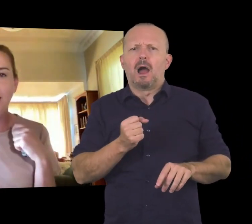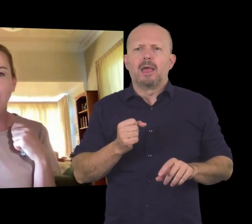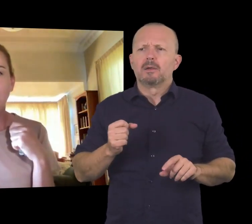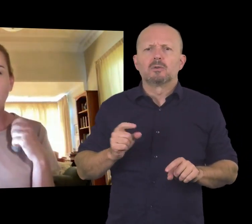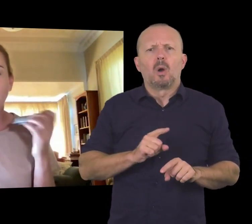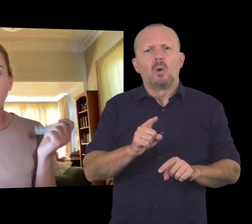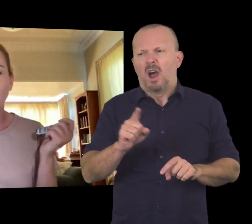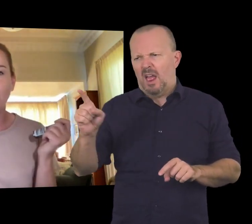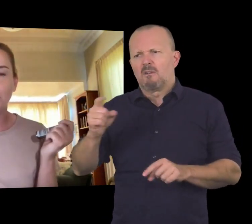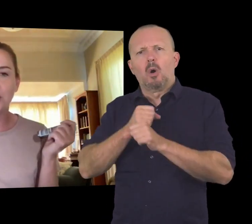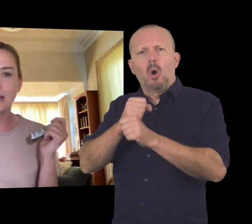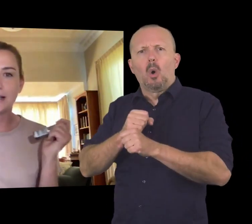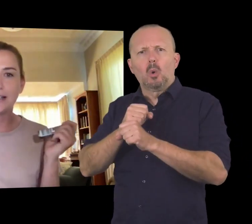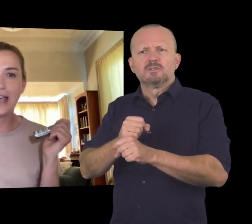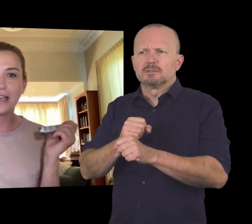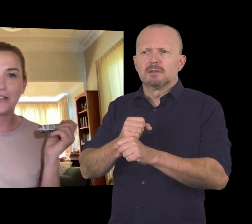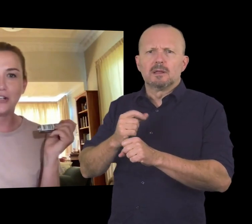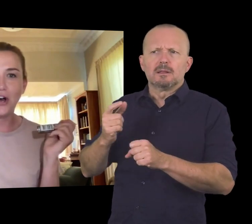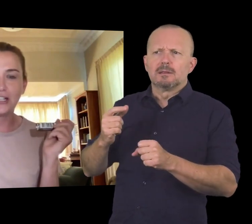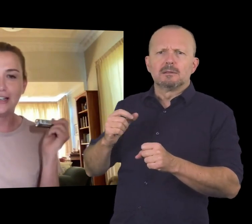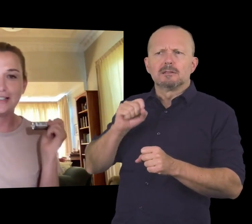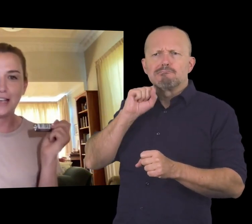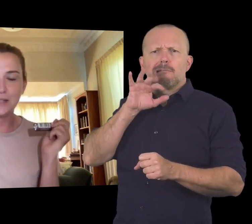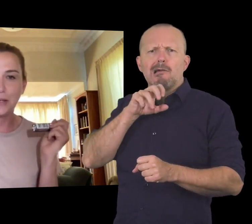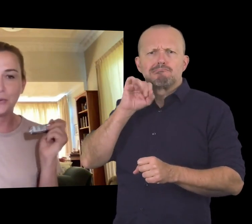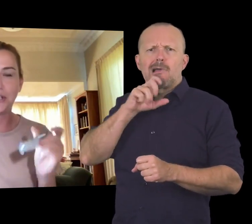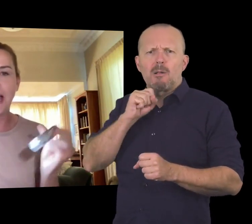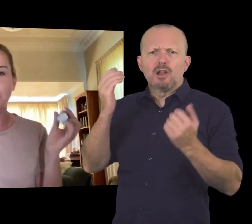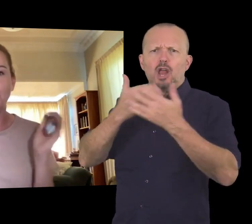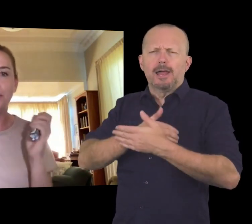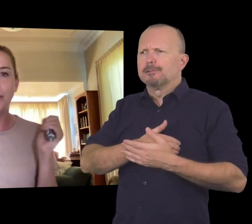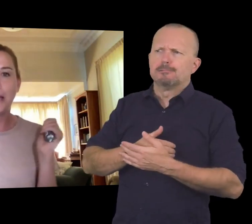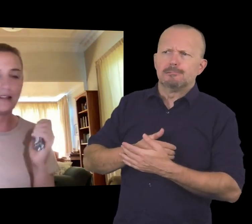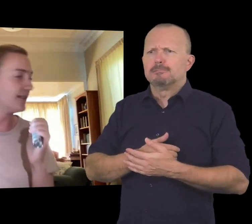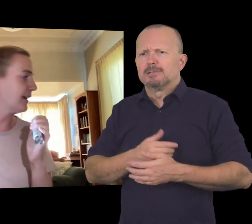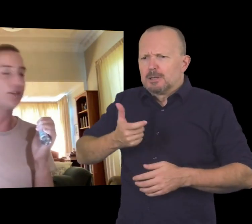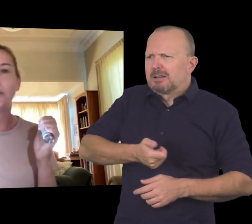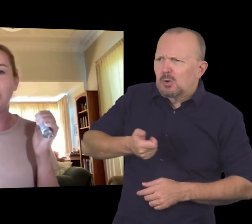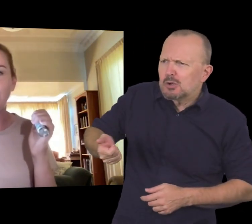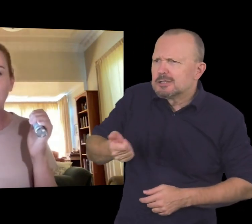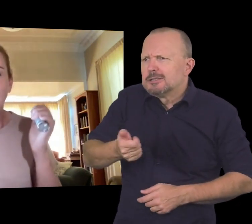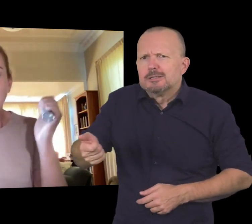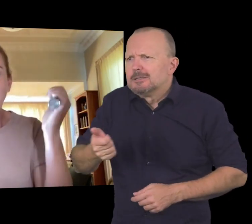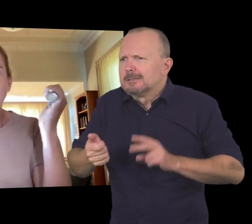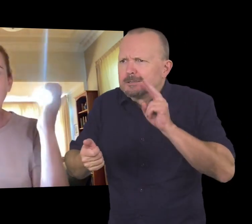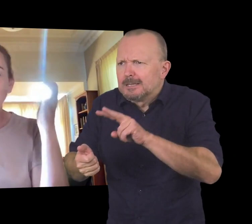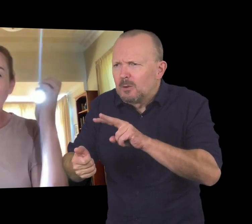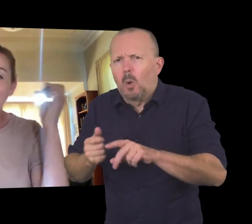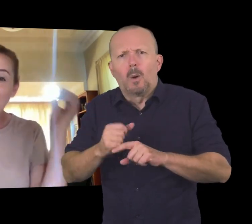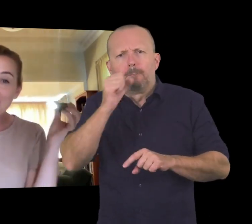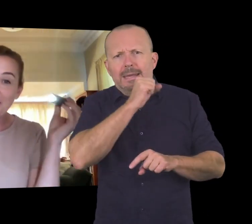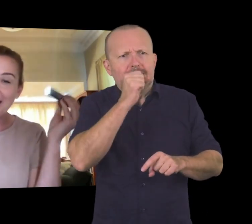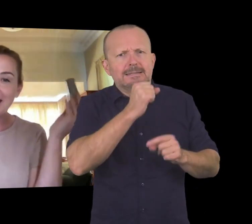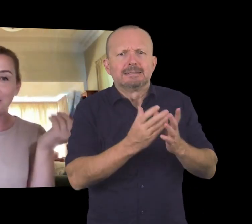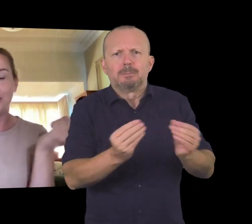I go and I've got a horse that's neighing in the dark and I take this big torch out, or a pig that's kind of gone AWOL. But and